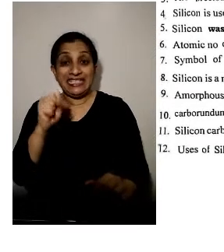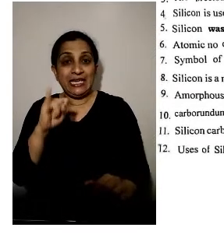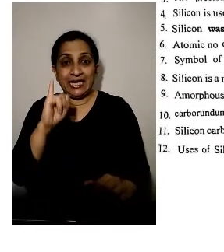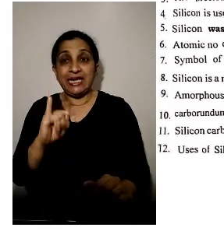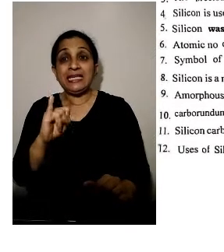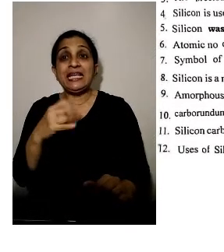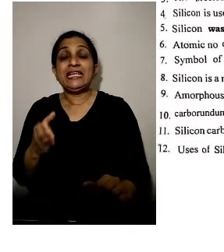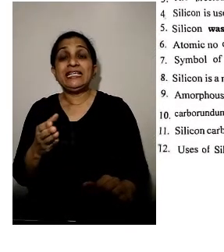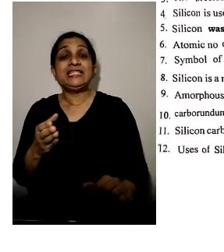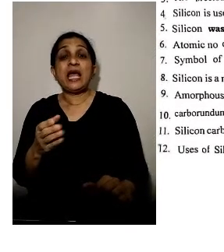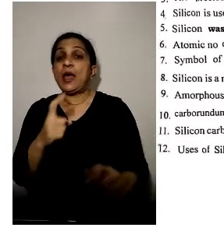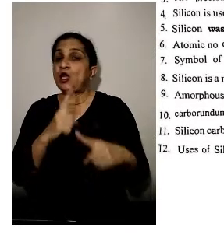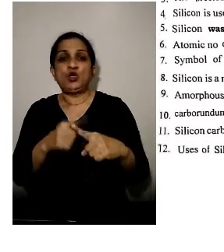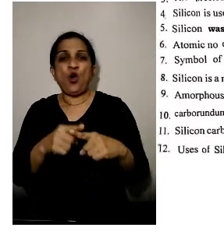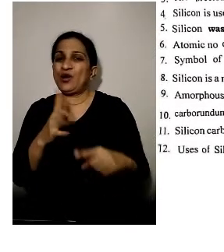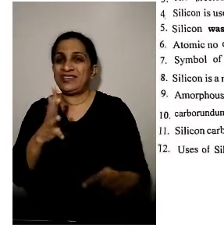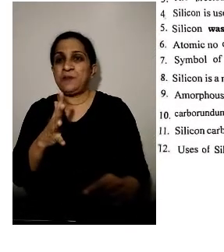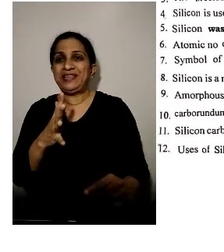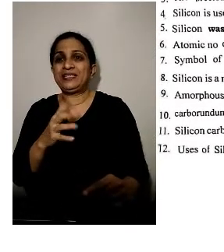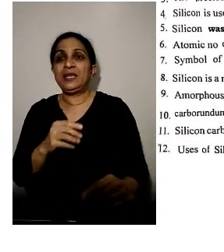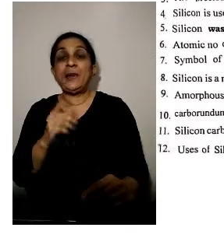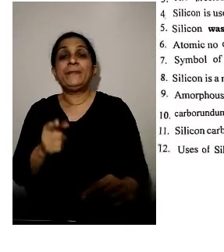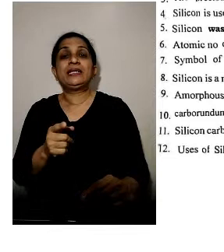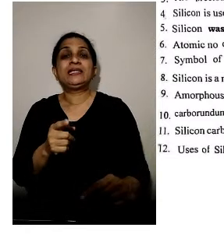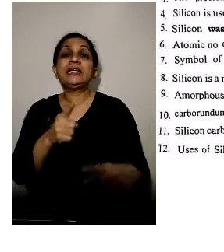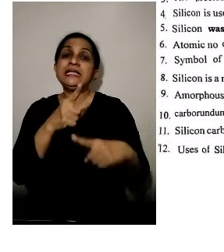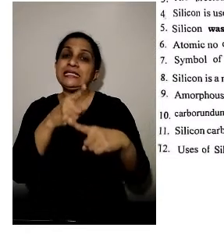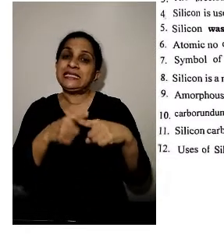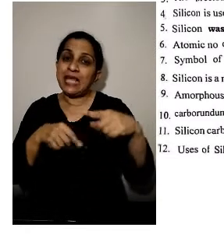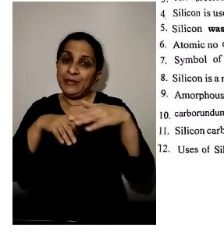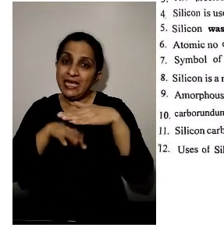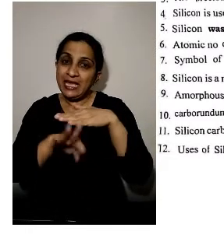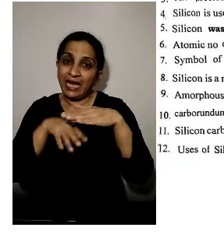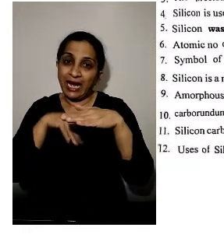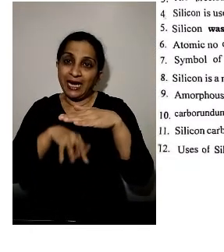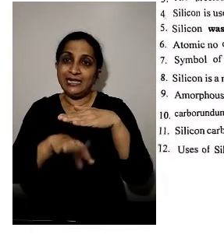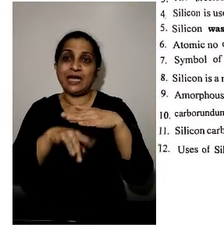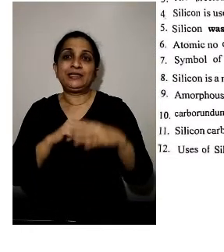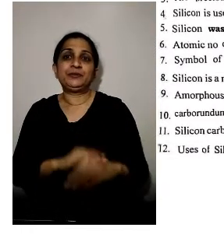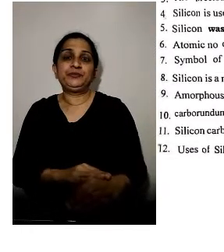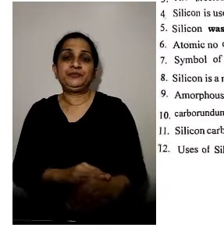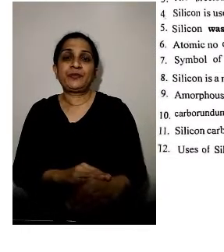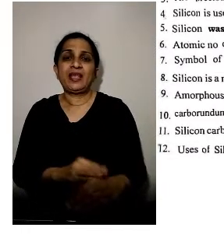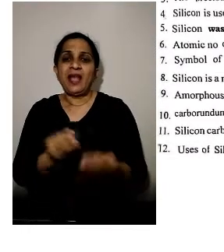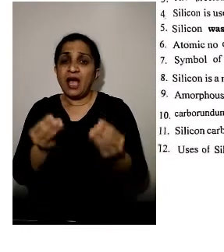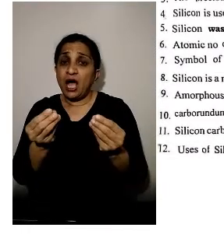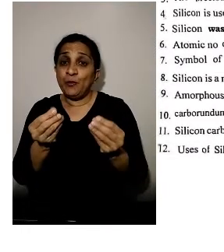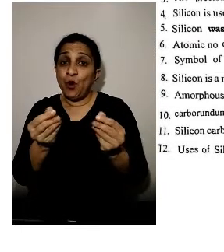silicon is not a metal but a semi-conductor.